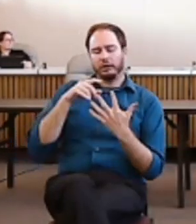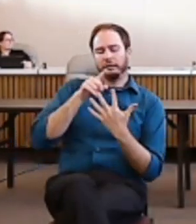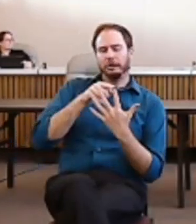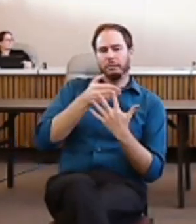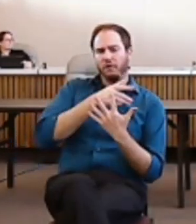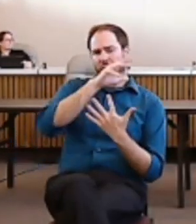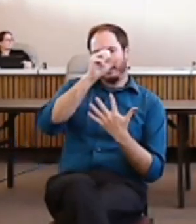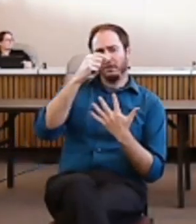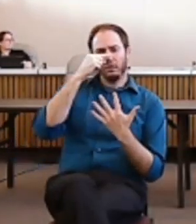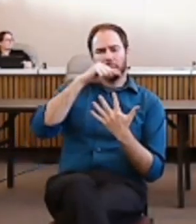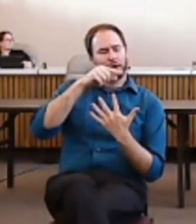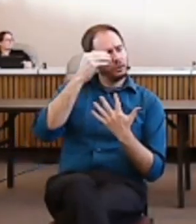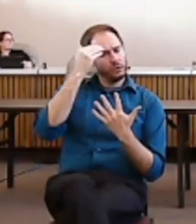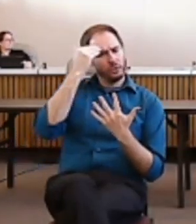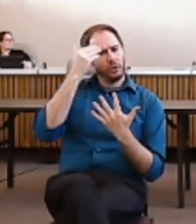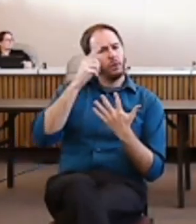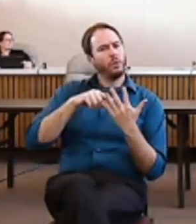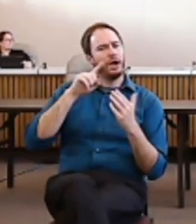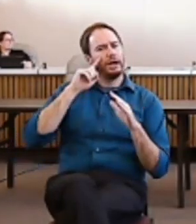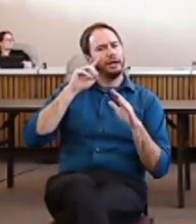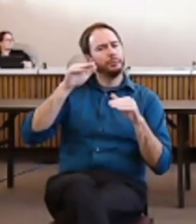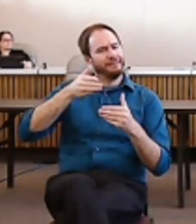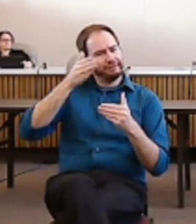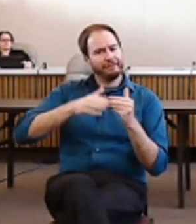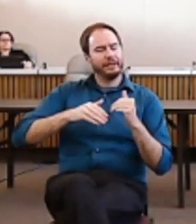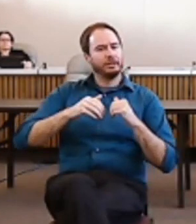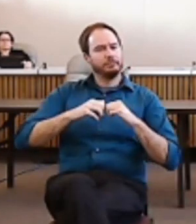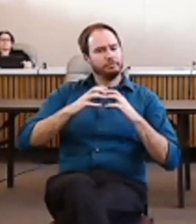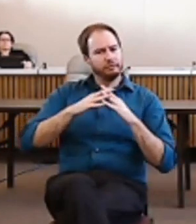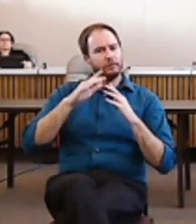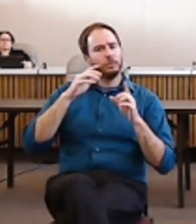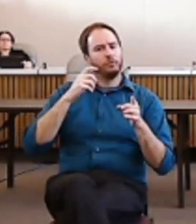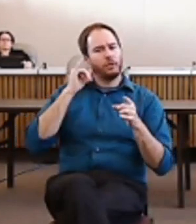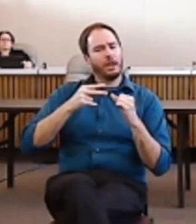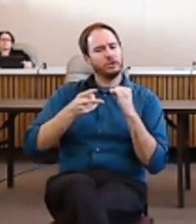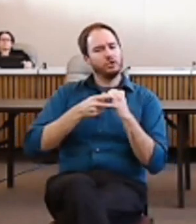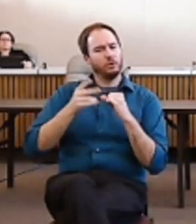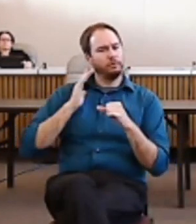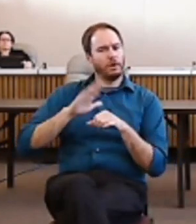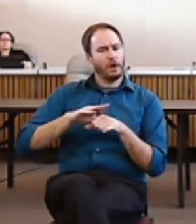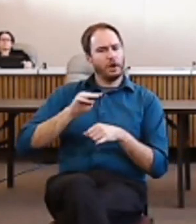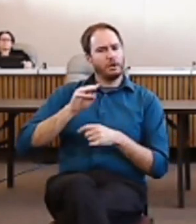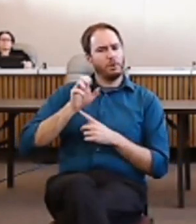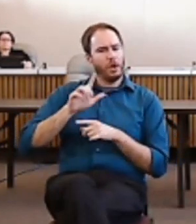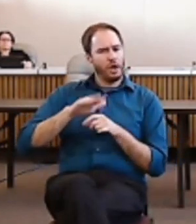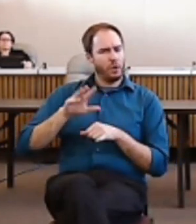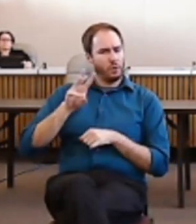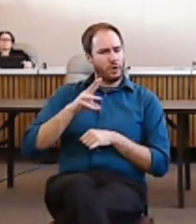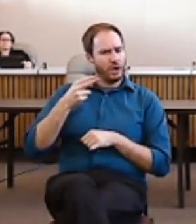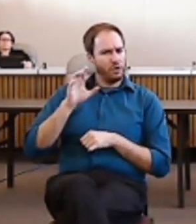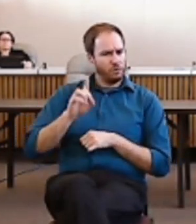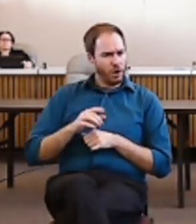do you know what the anticipated finish date is for the storage lot that used to be the motel on West Henrietta Road?